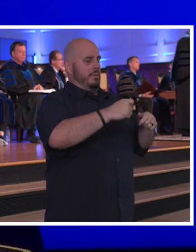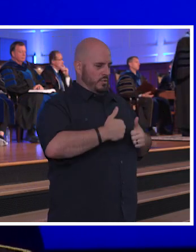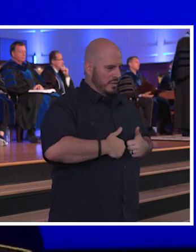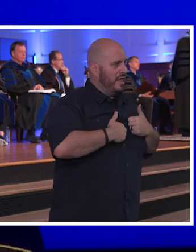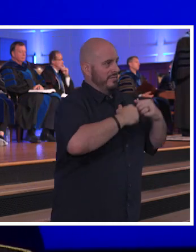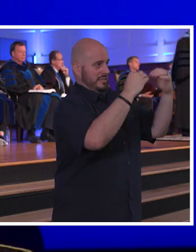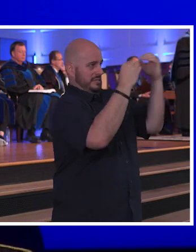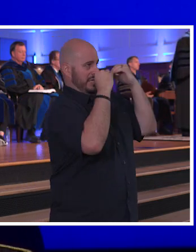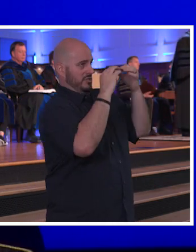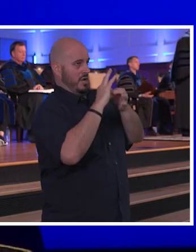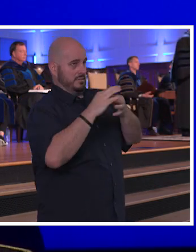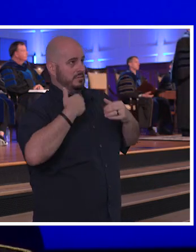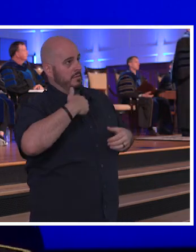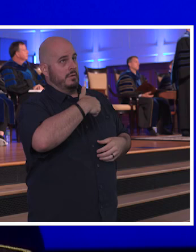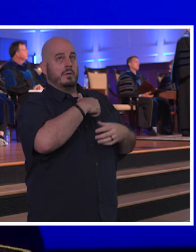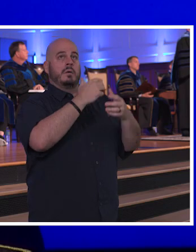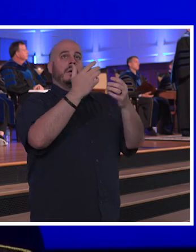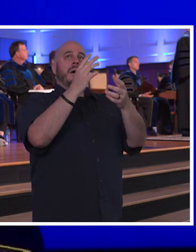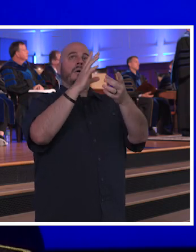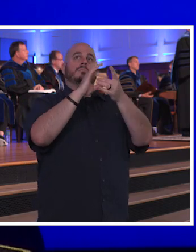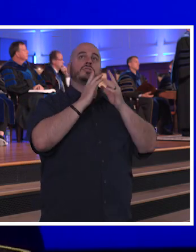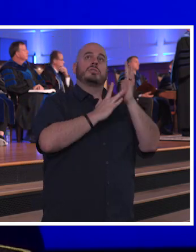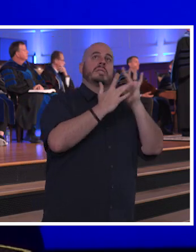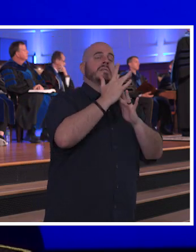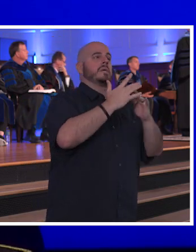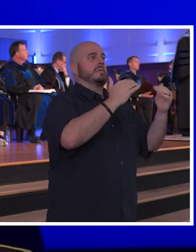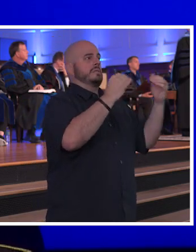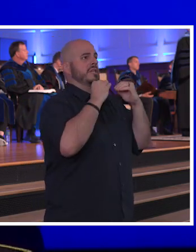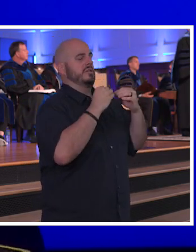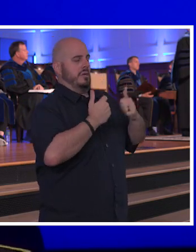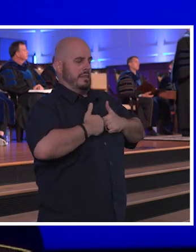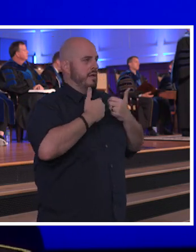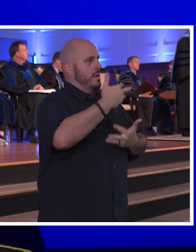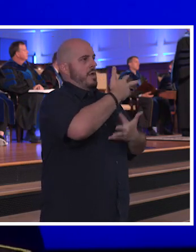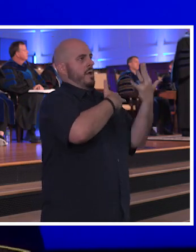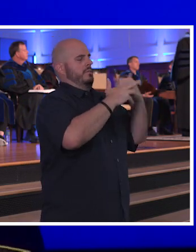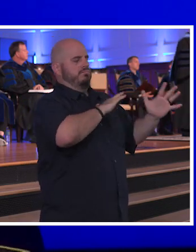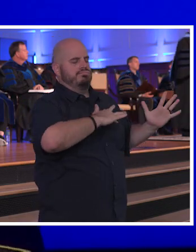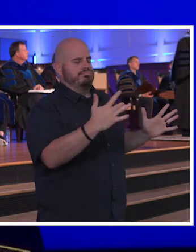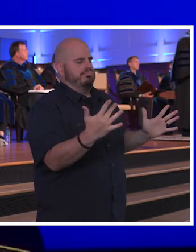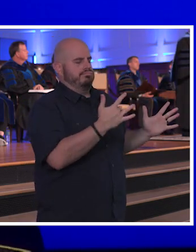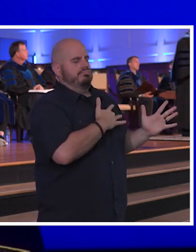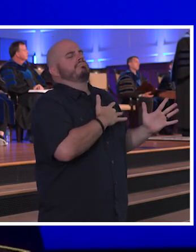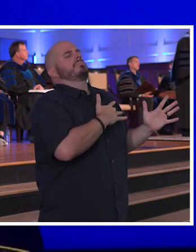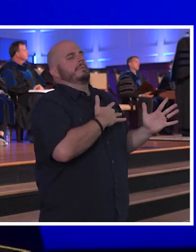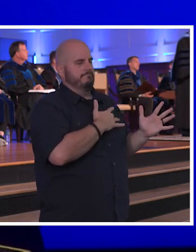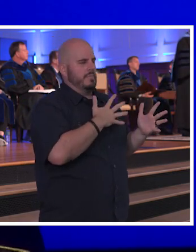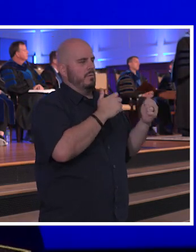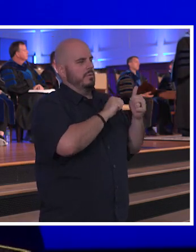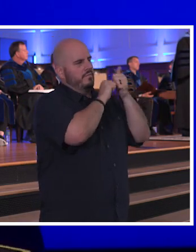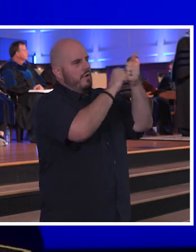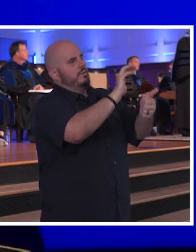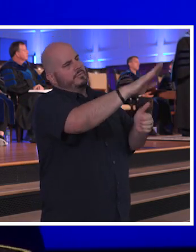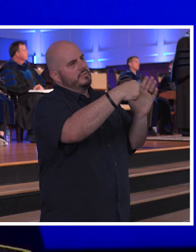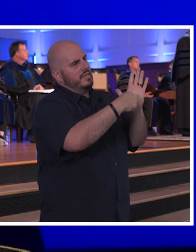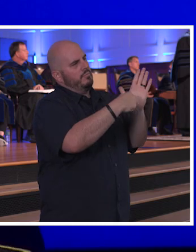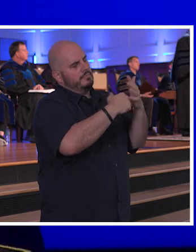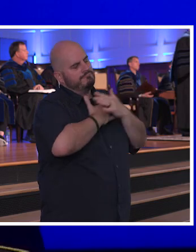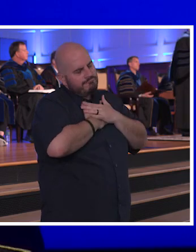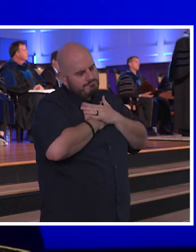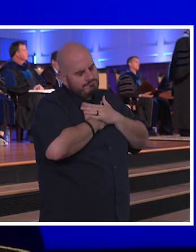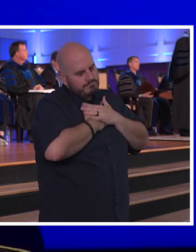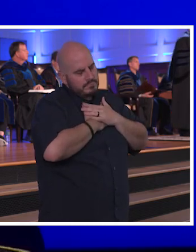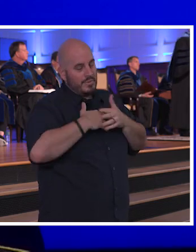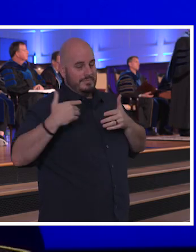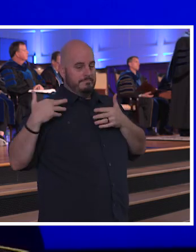Jesus living among us, and my life was moved and inspired. I wanted to be like them. In 1975,